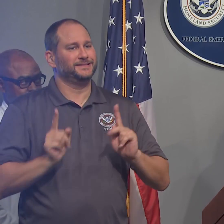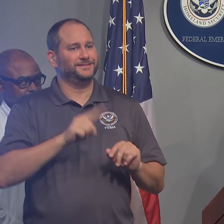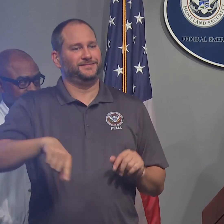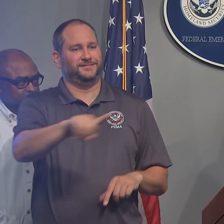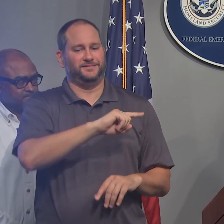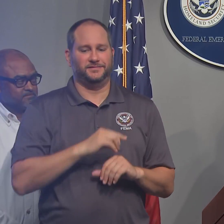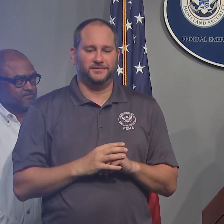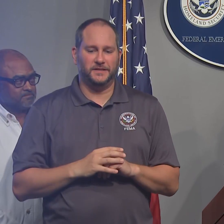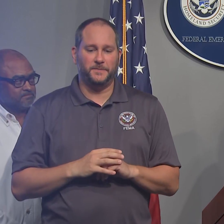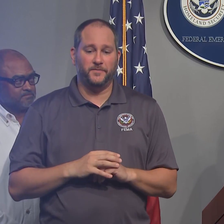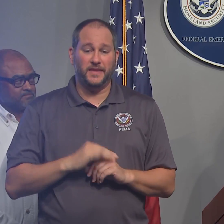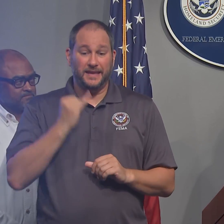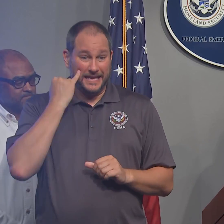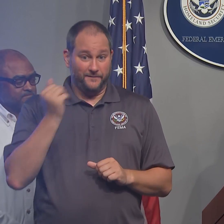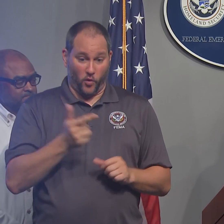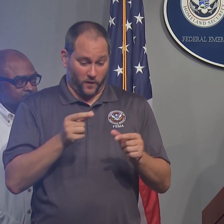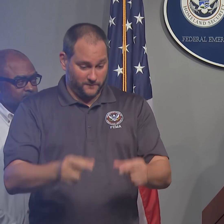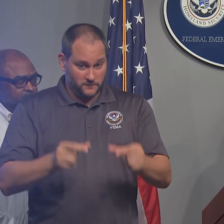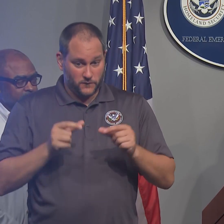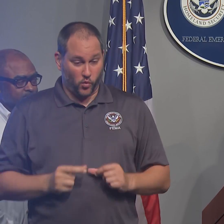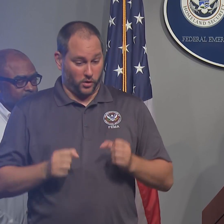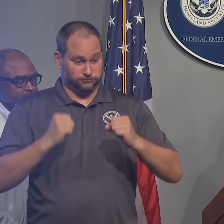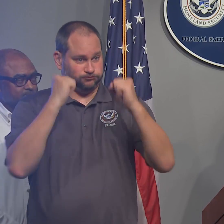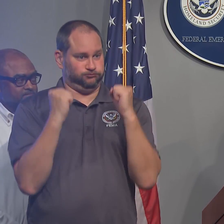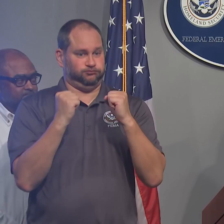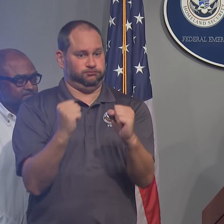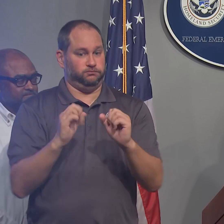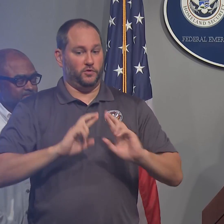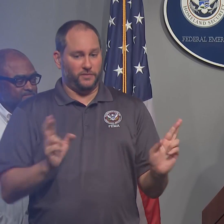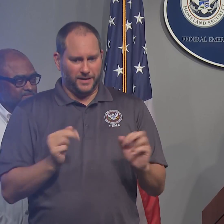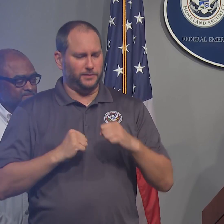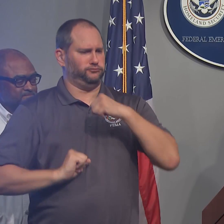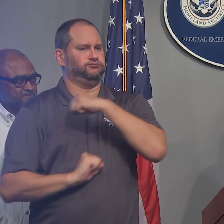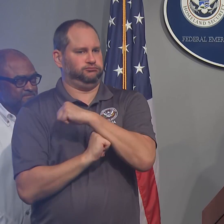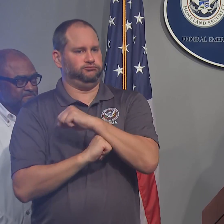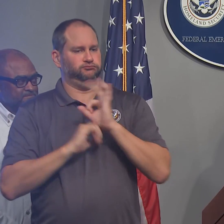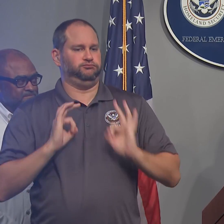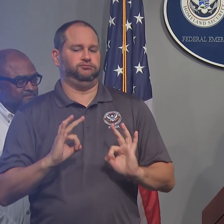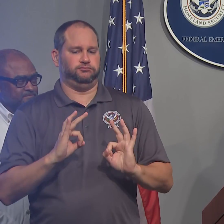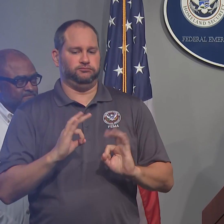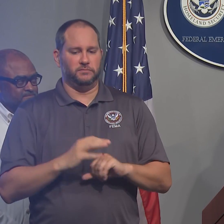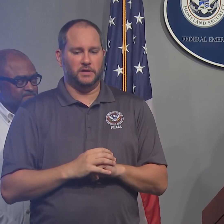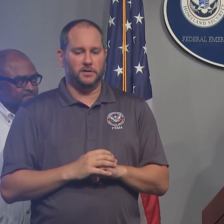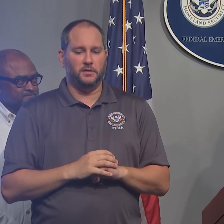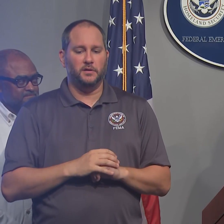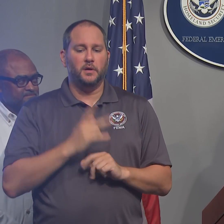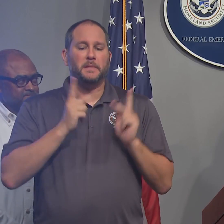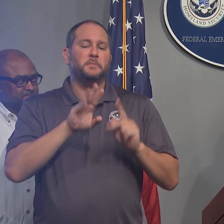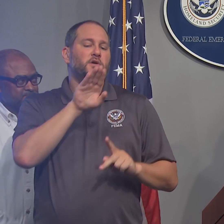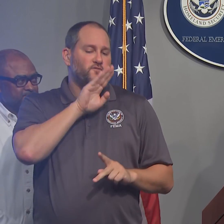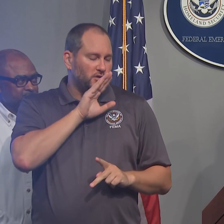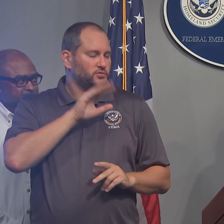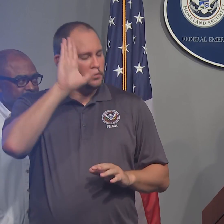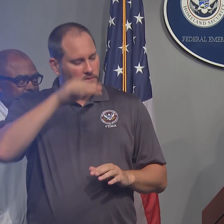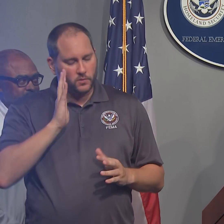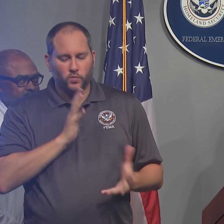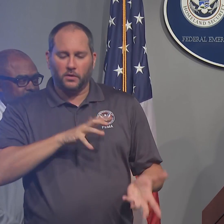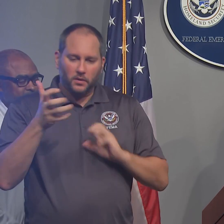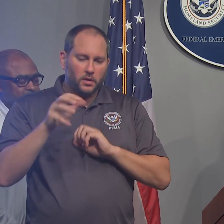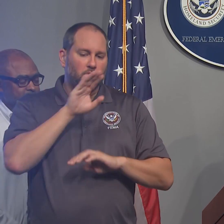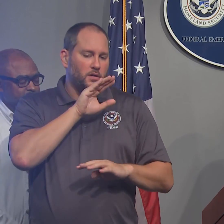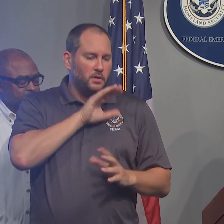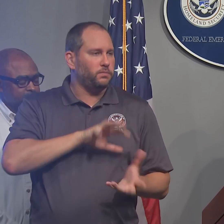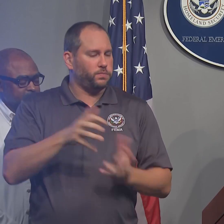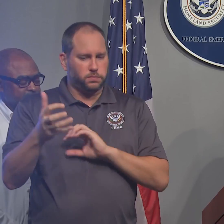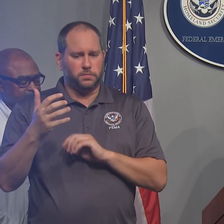present going into a disaster, things are going to go fairly well. Now, look, people are going to get frustrated because it's a disaster and stuff's broken. You know, let's set that